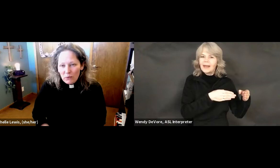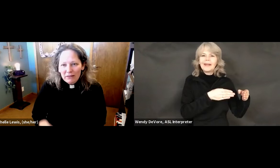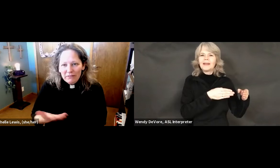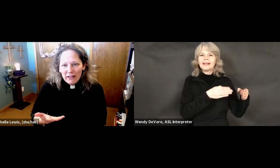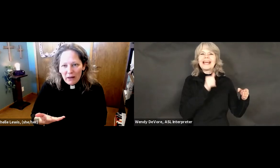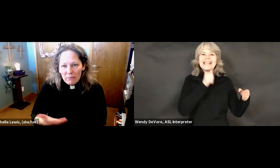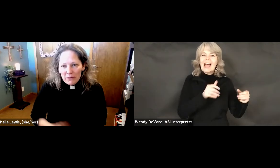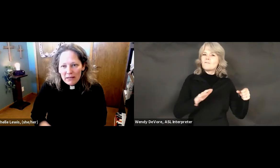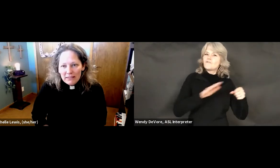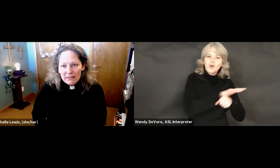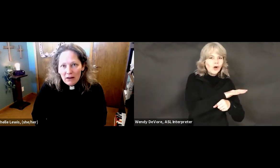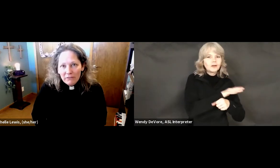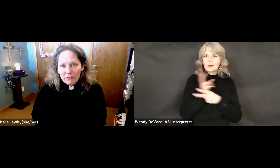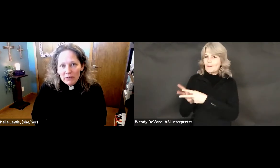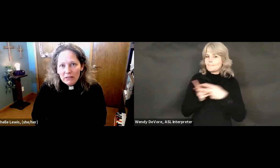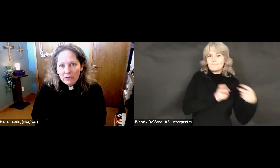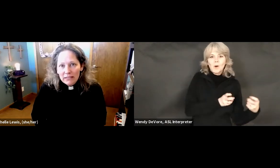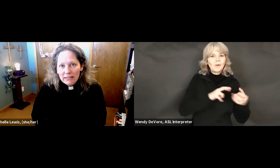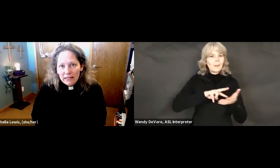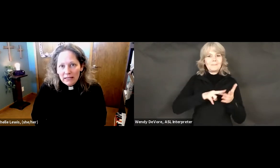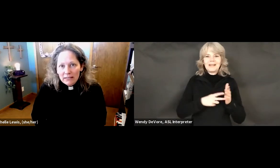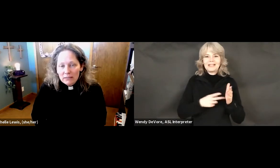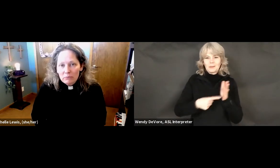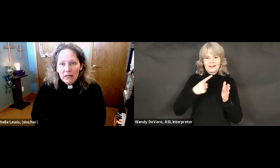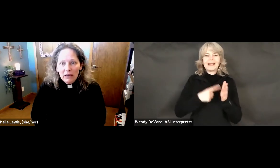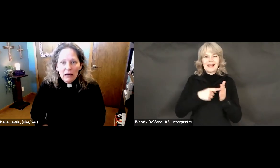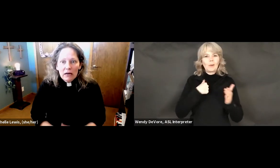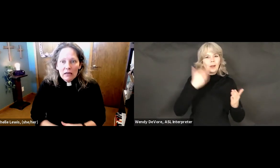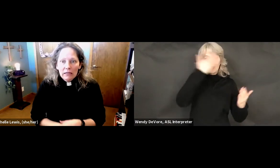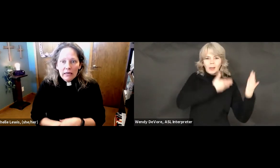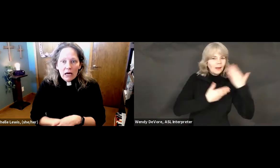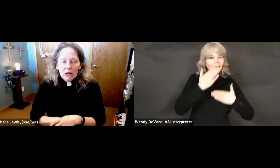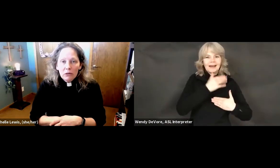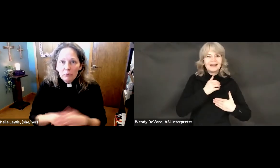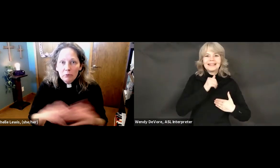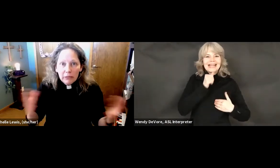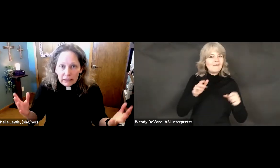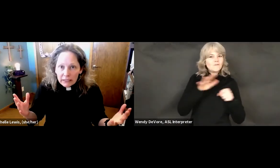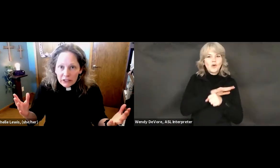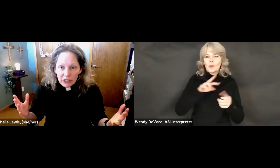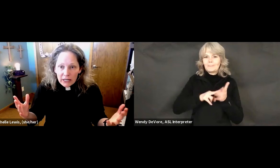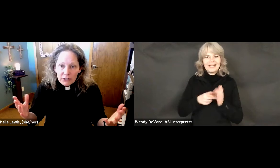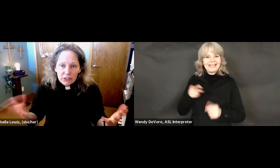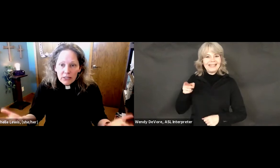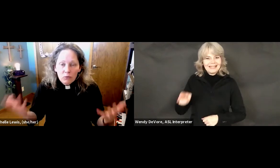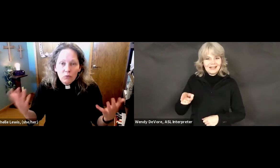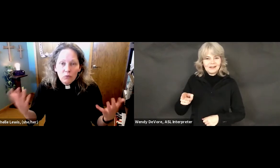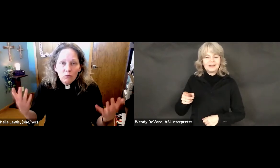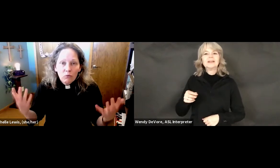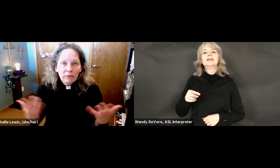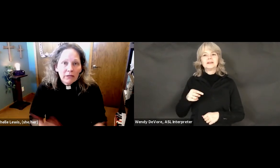just want to lift that up, that often we look at Zacchaeus as being like completely changed